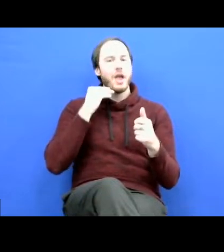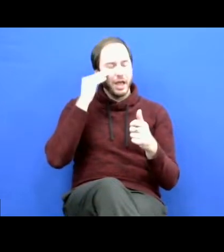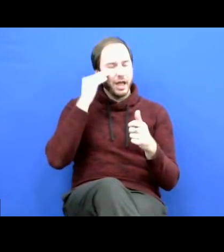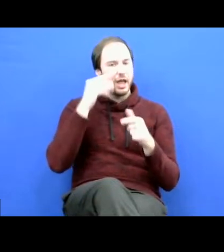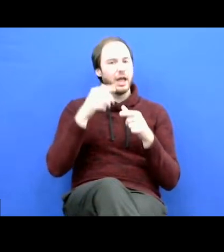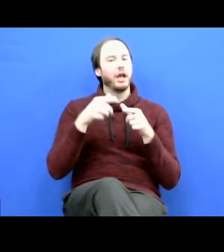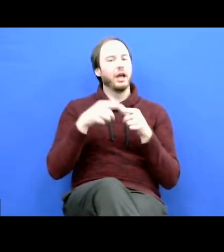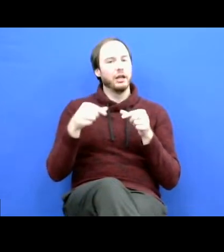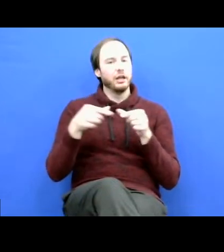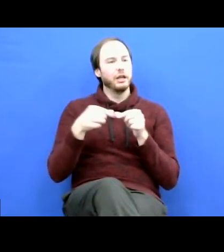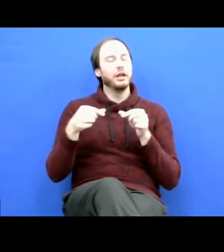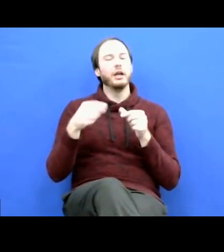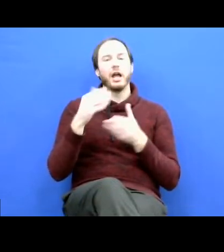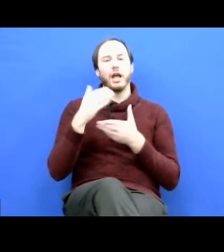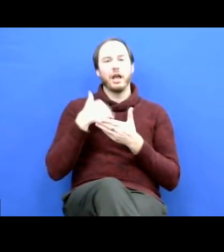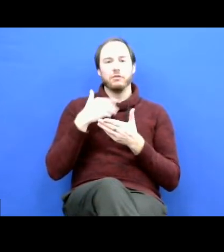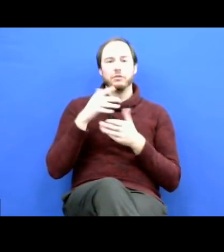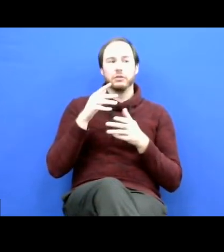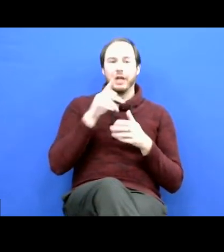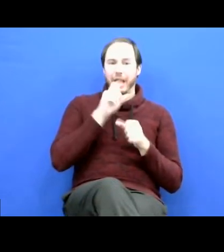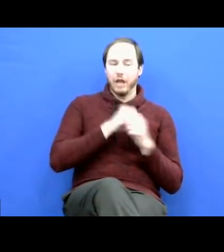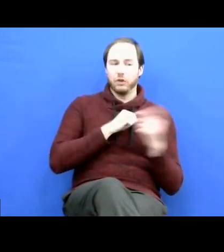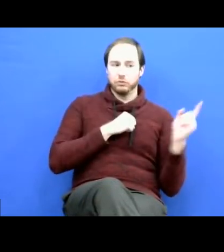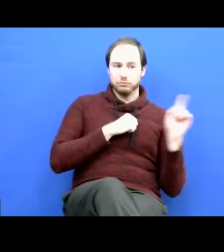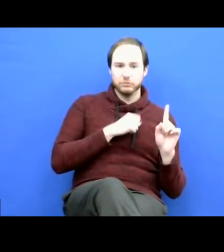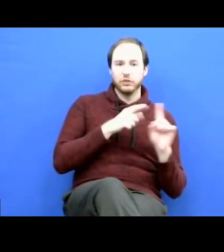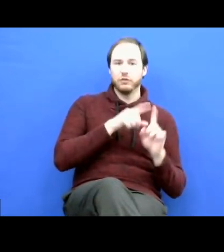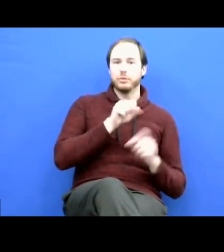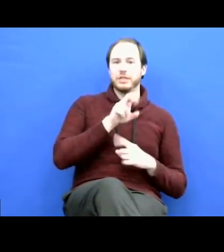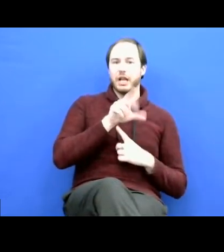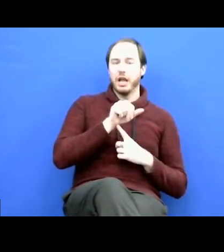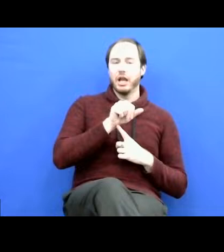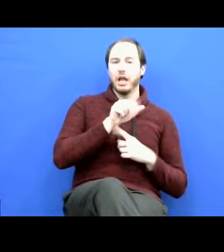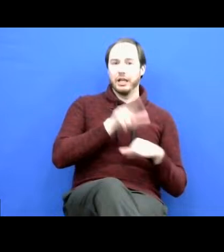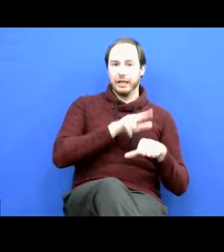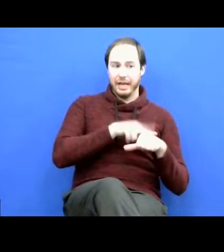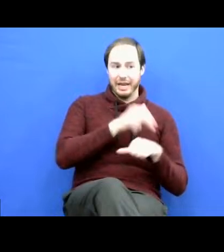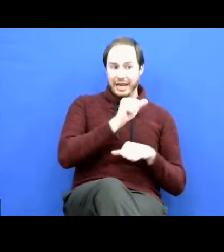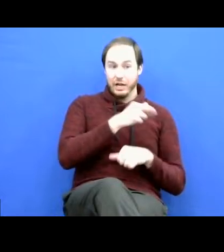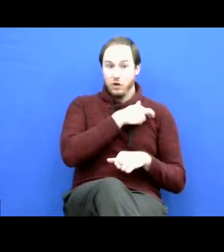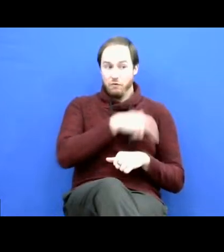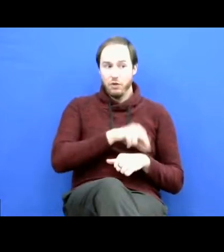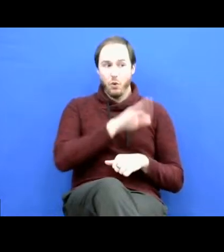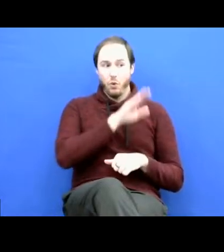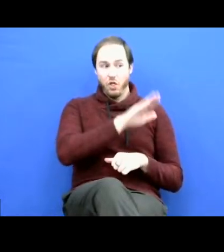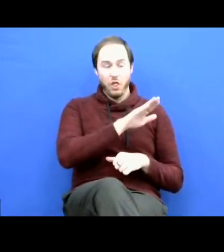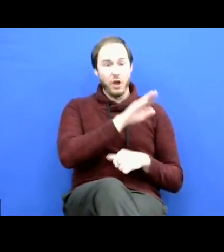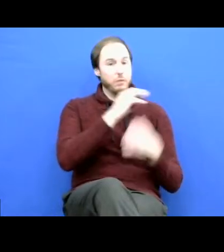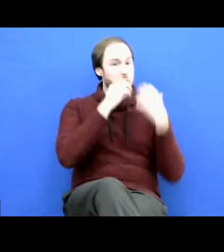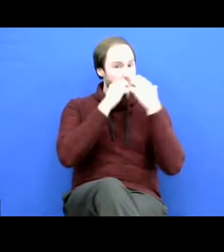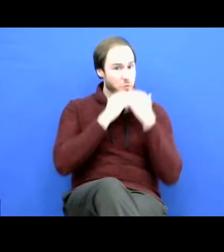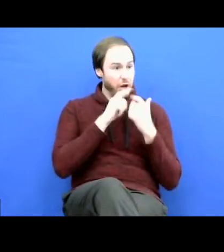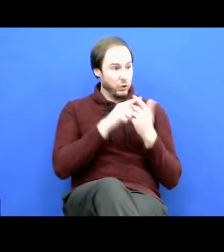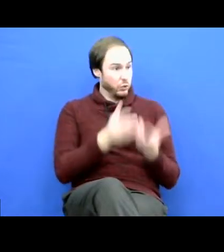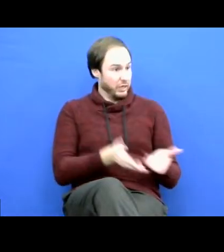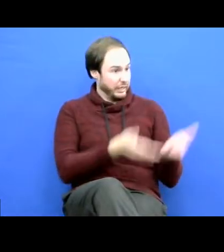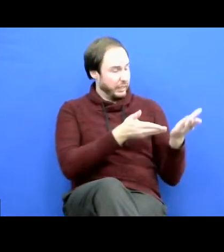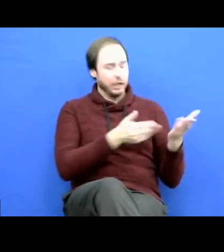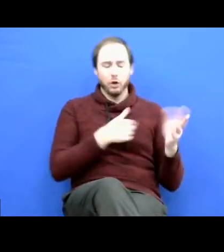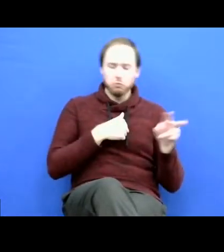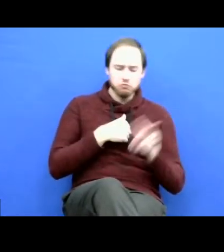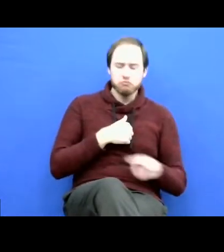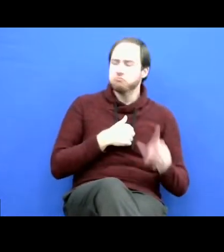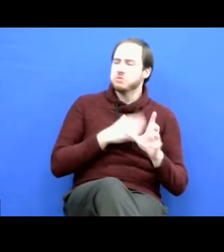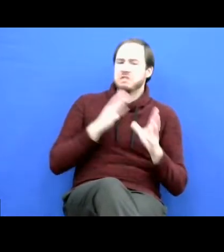someone from the Seneca Nation come in to make sure there wasn't anything of religious nature or obviously anybody's remains.